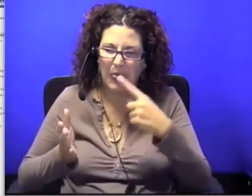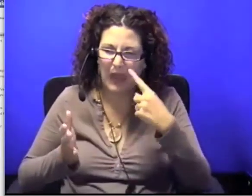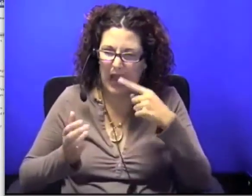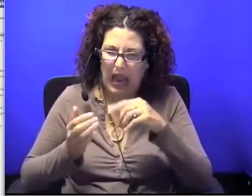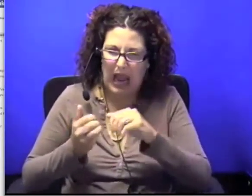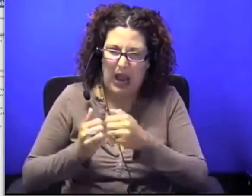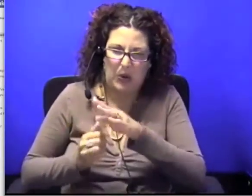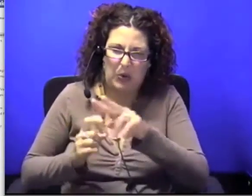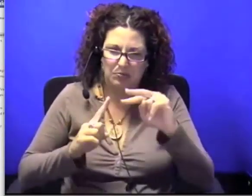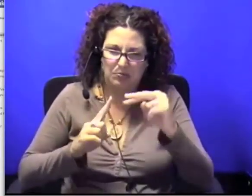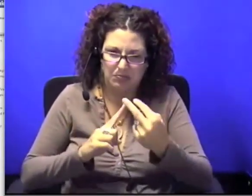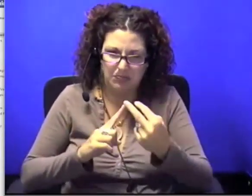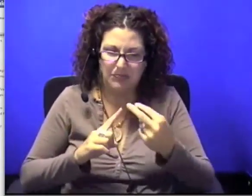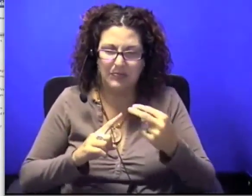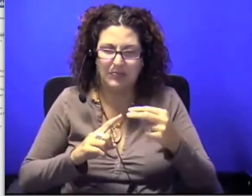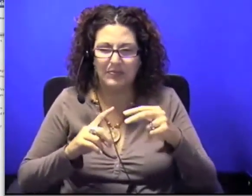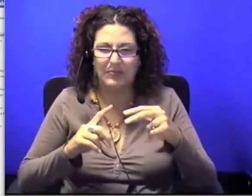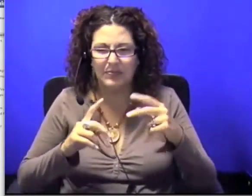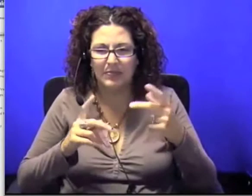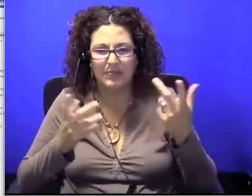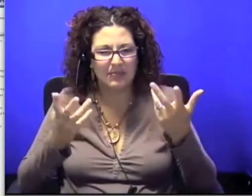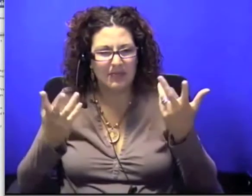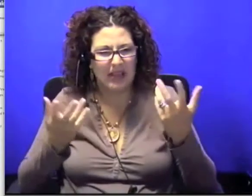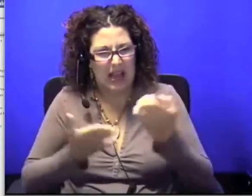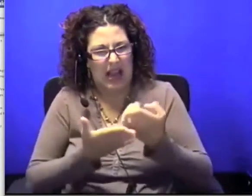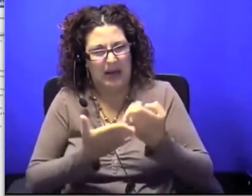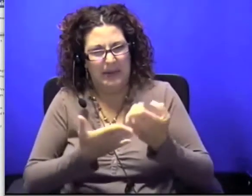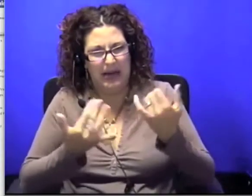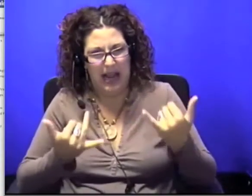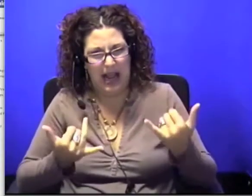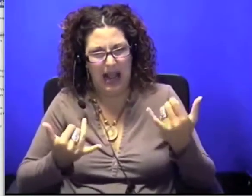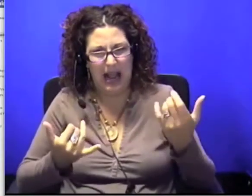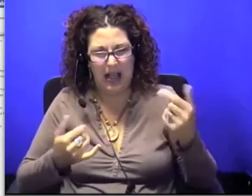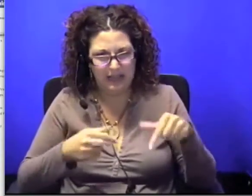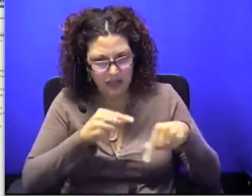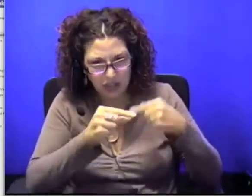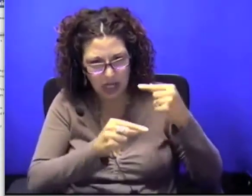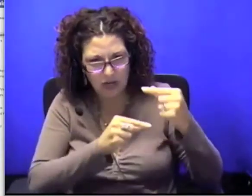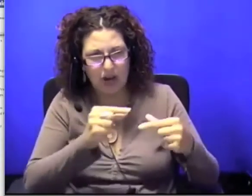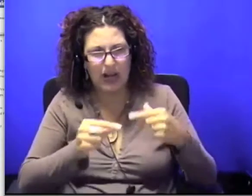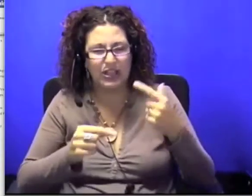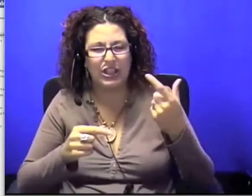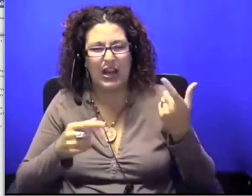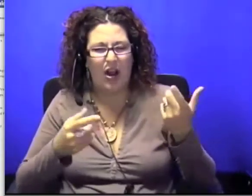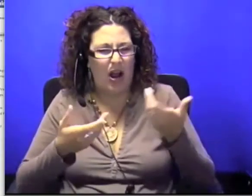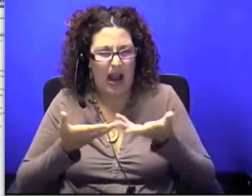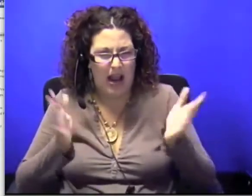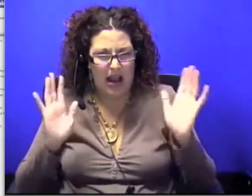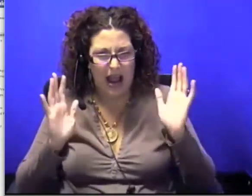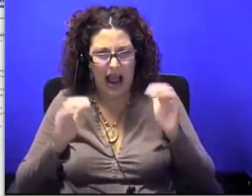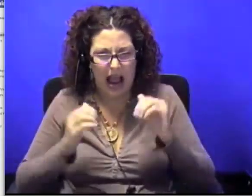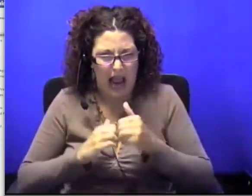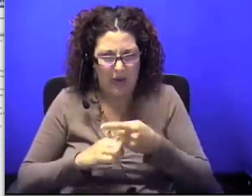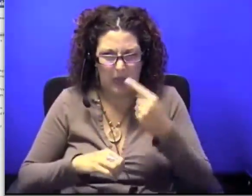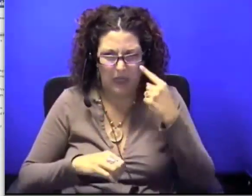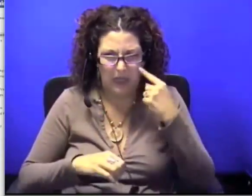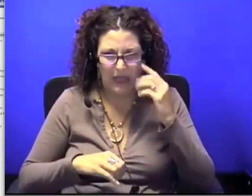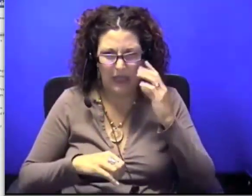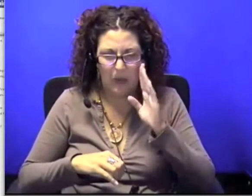this, how do you view the boomers, the front edge, the Y generation, the X generation, all of them, how